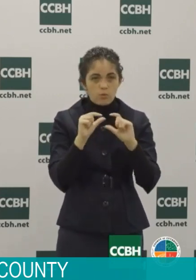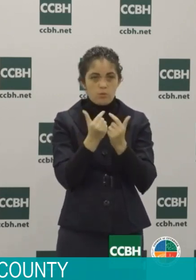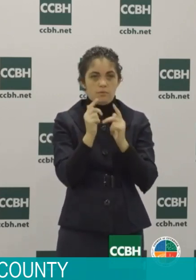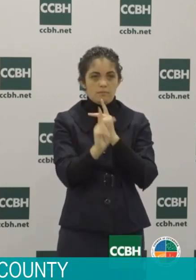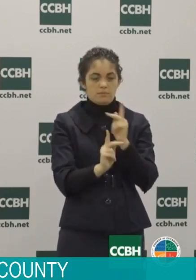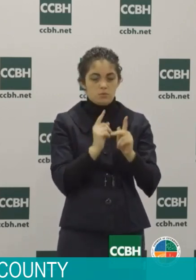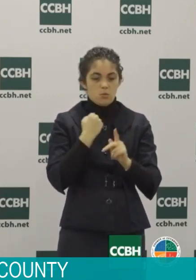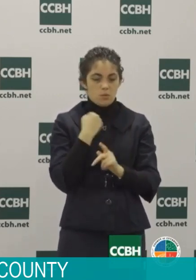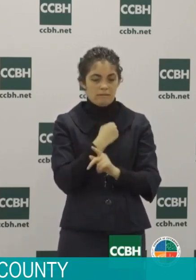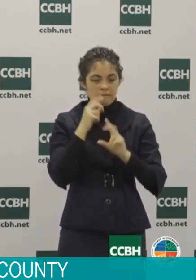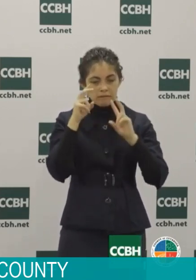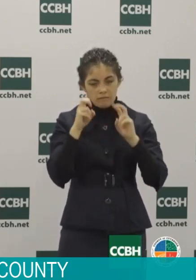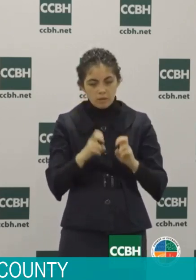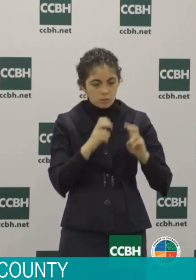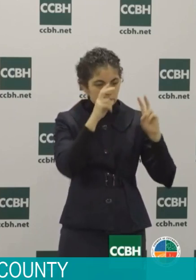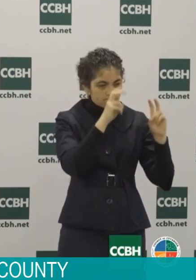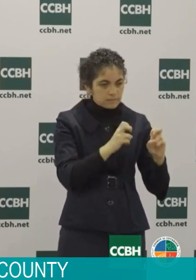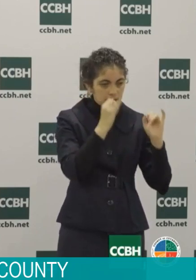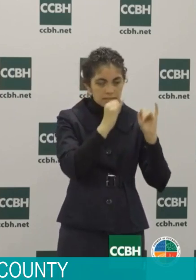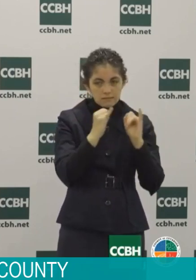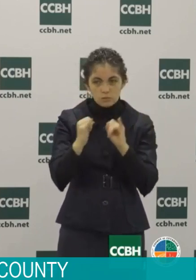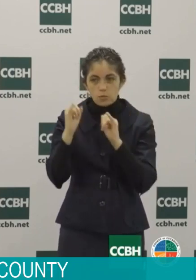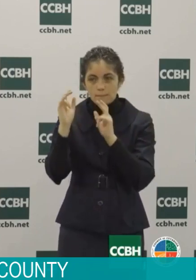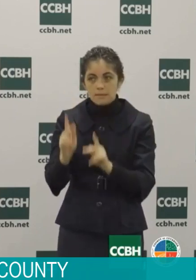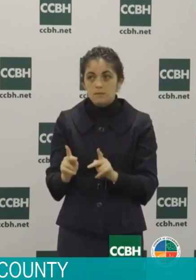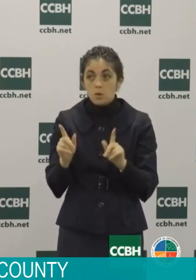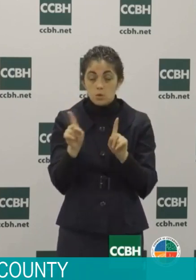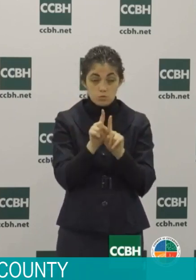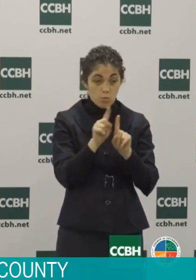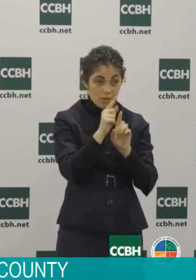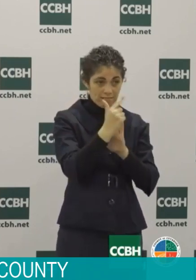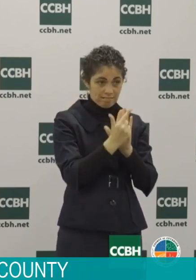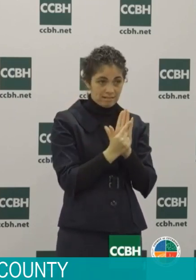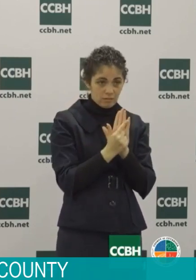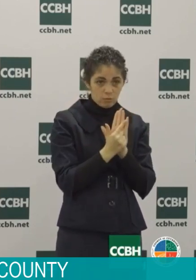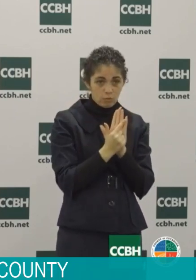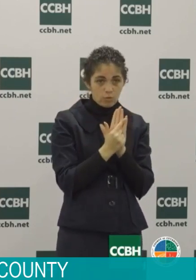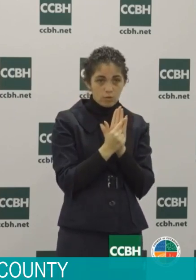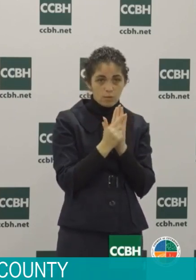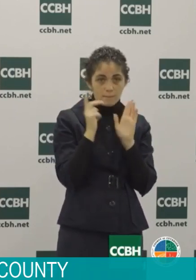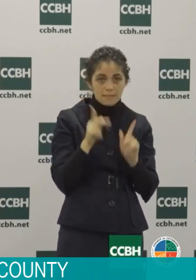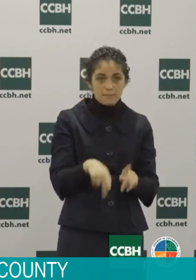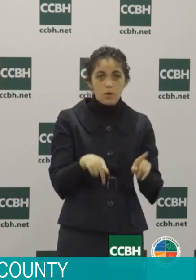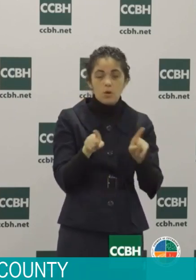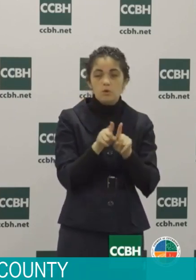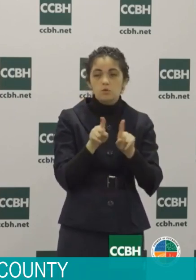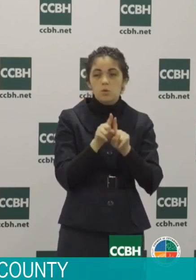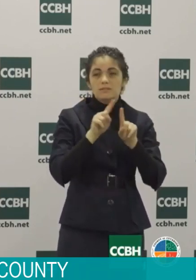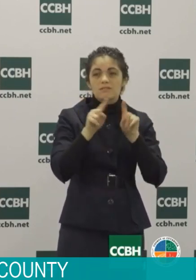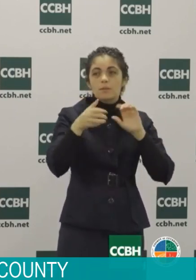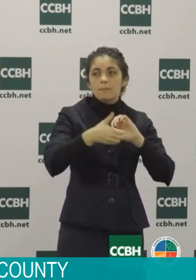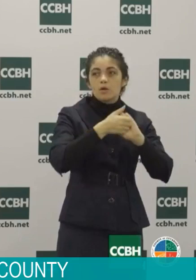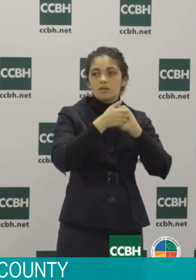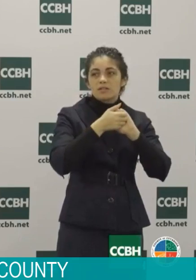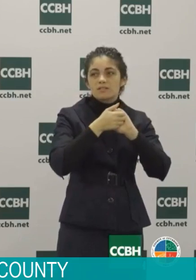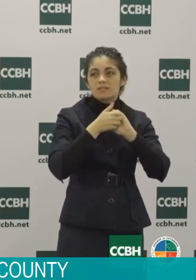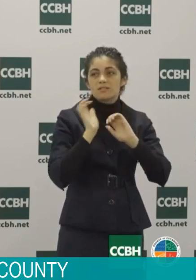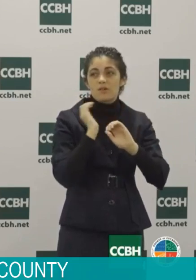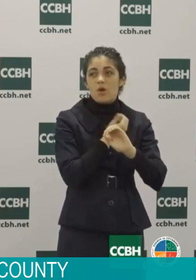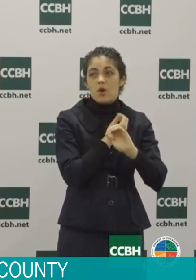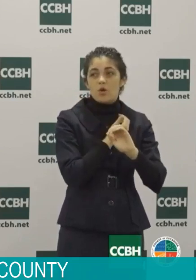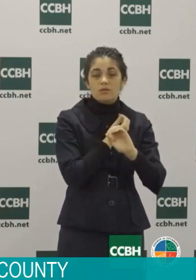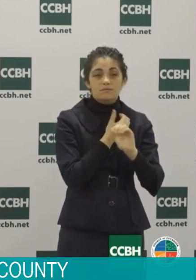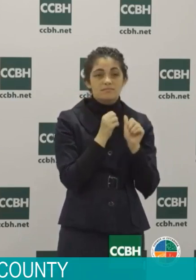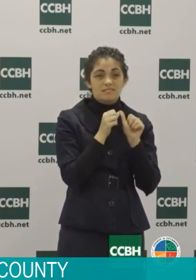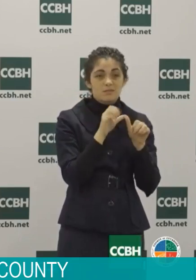individual assessments and to talk with our legal counsel and our partners across the state. We have an ongoing relationship with